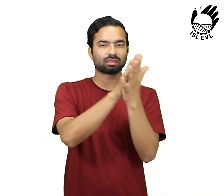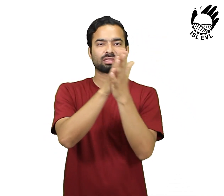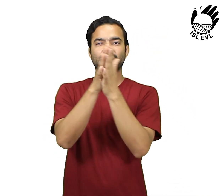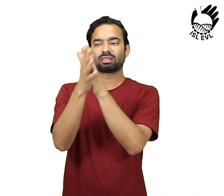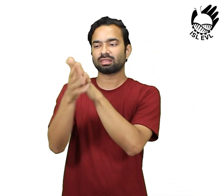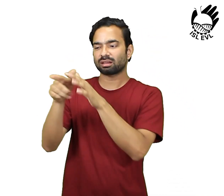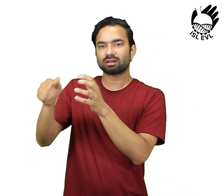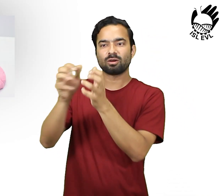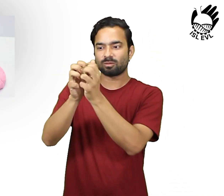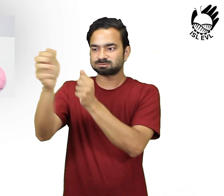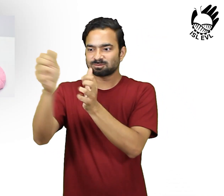even buy today.